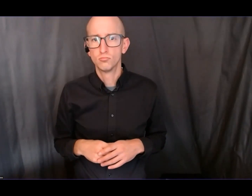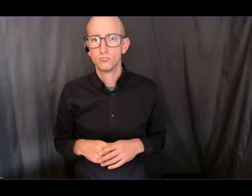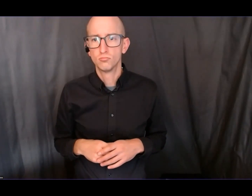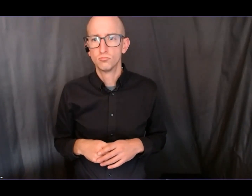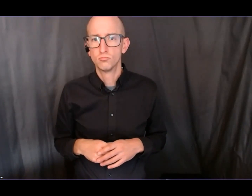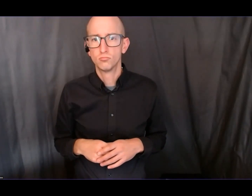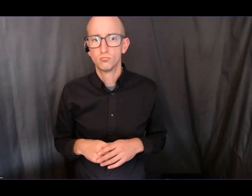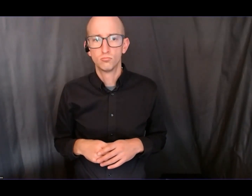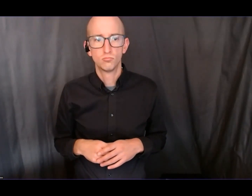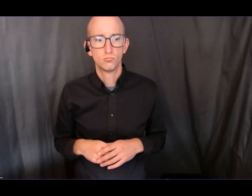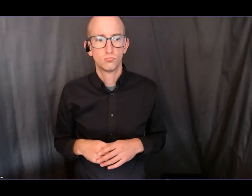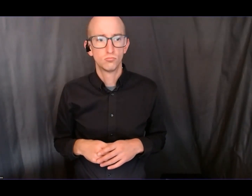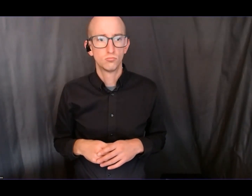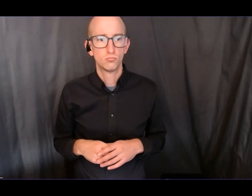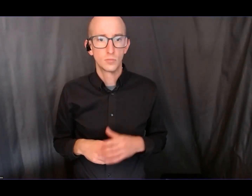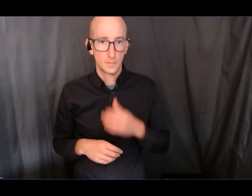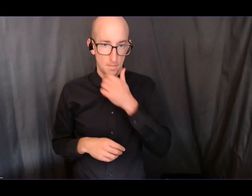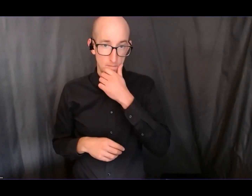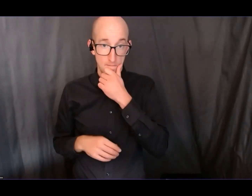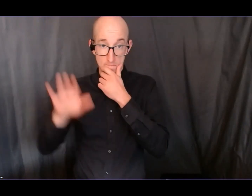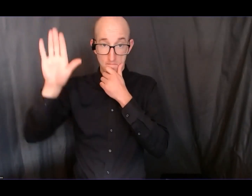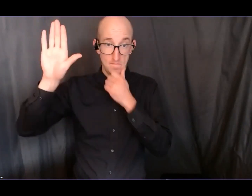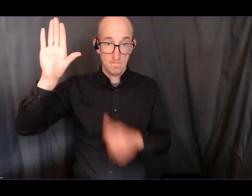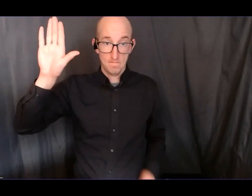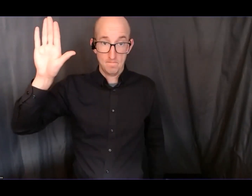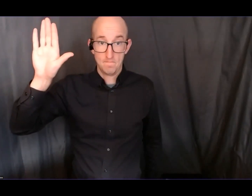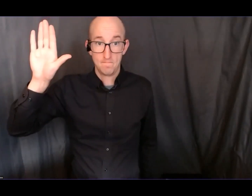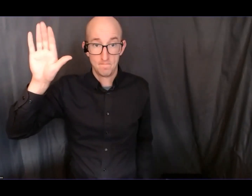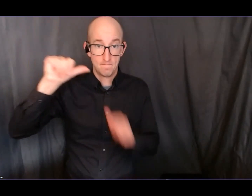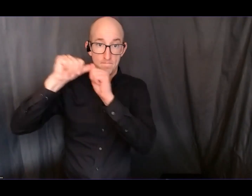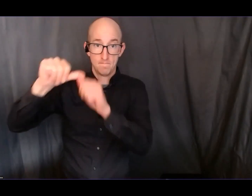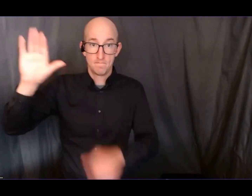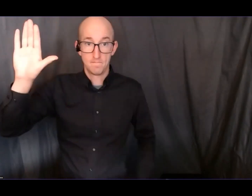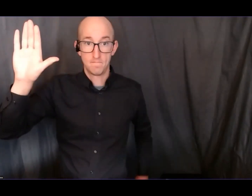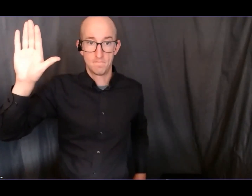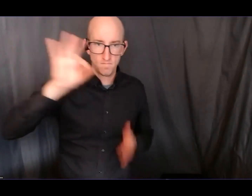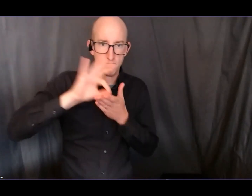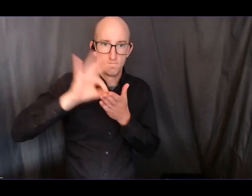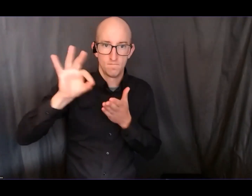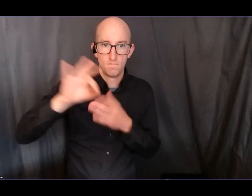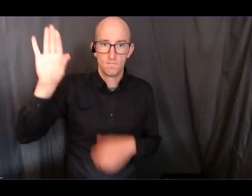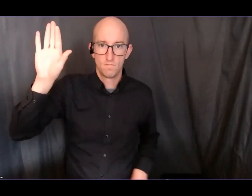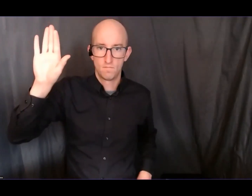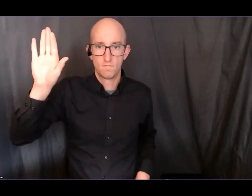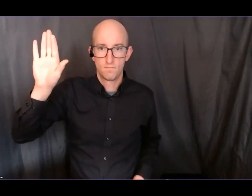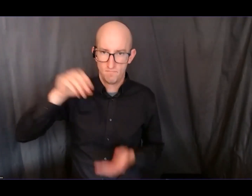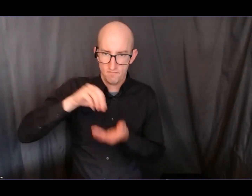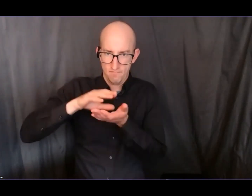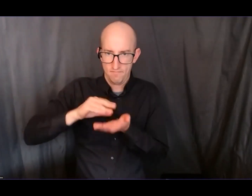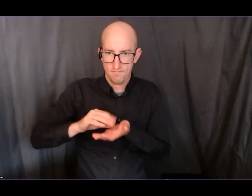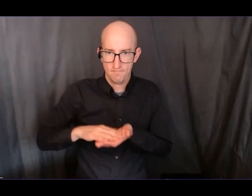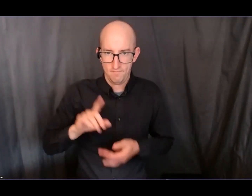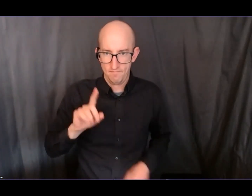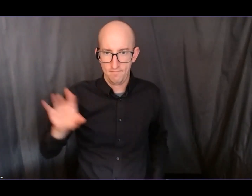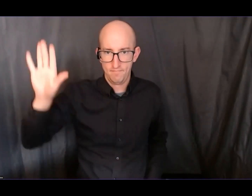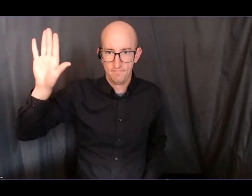If you keep your hands raised, that would be helpful for me to just